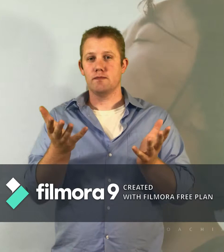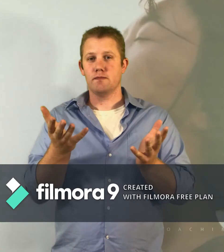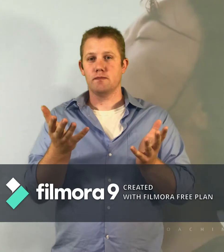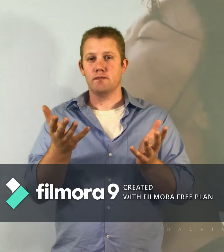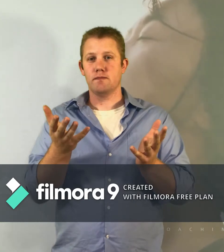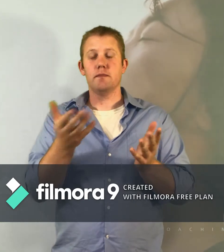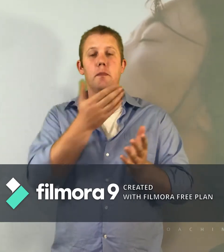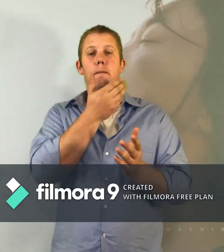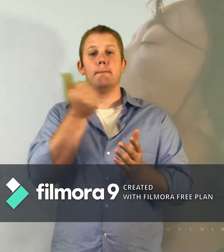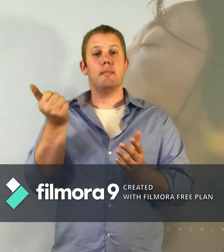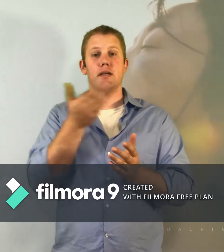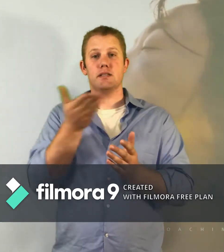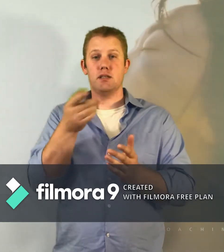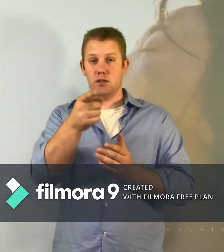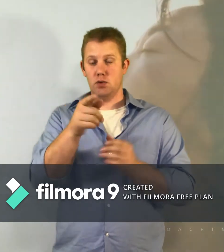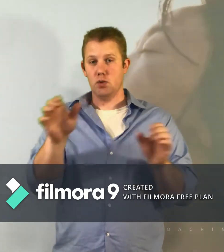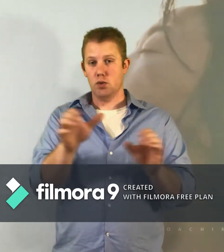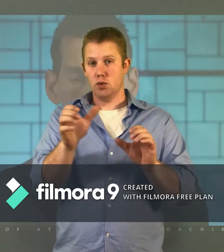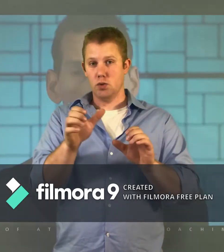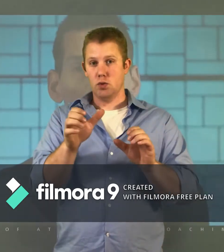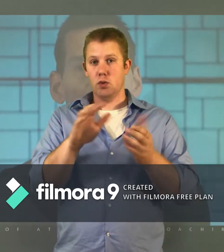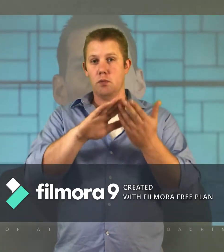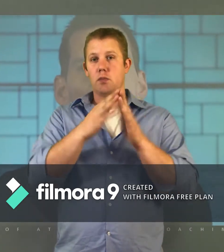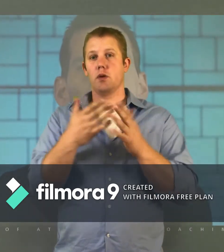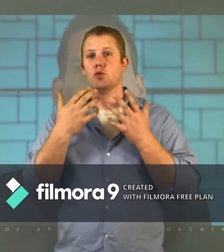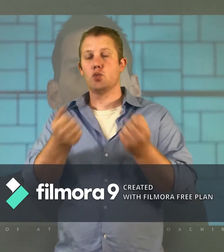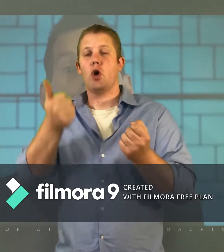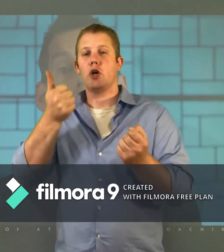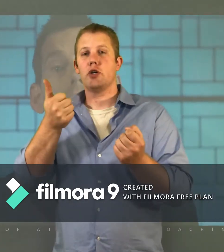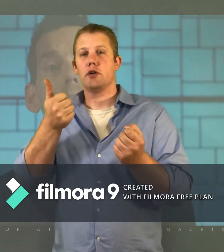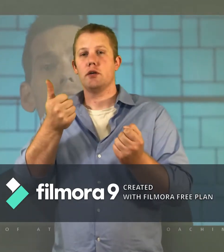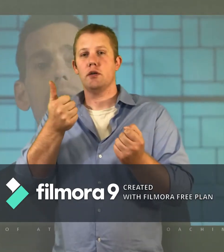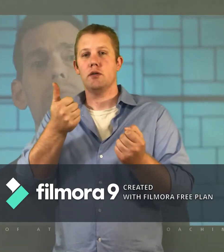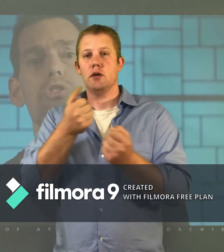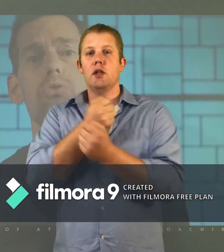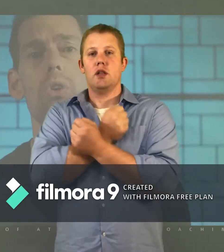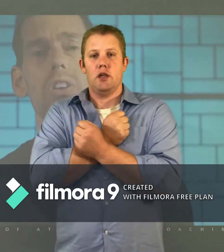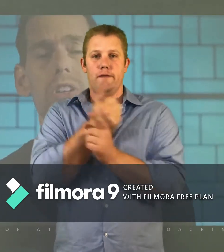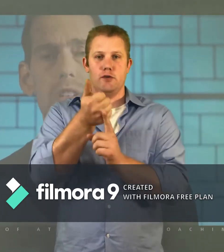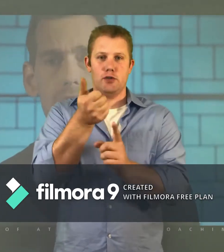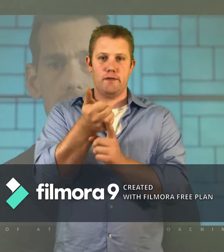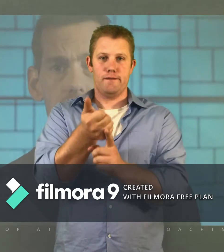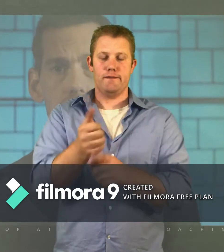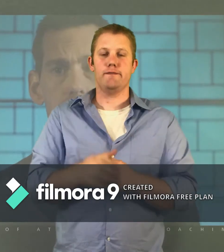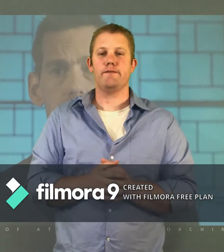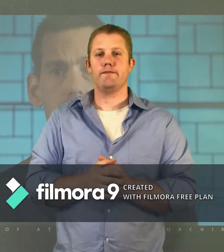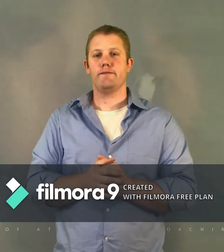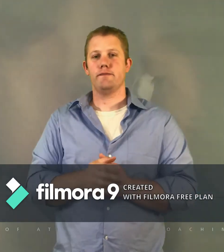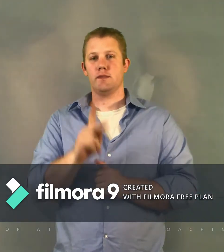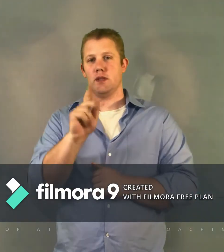The great news is, the best thing that you could do to become stronger is love